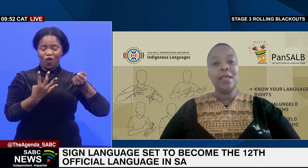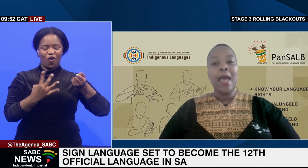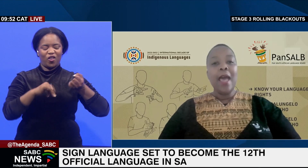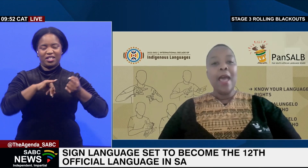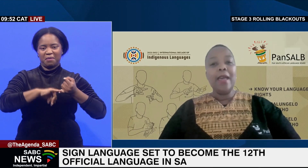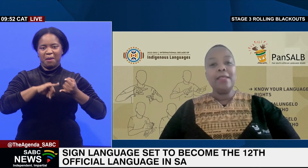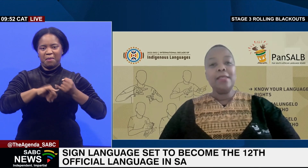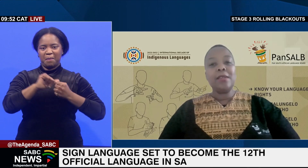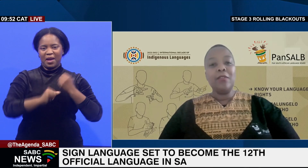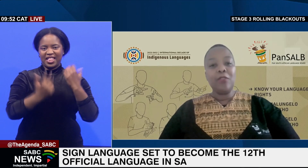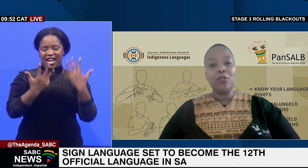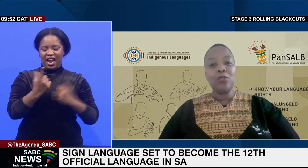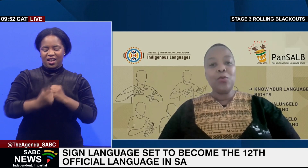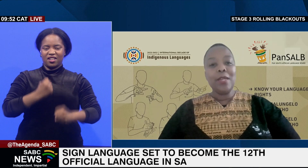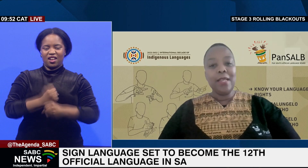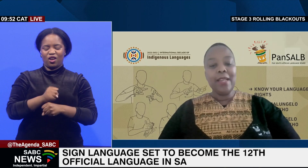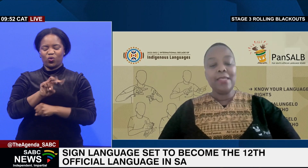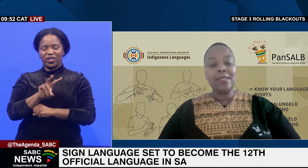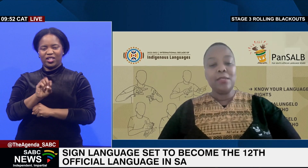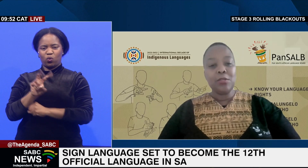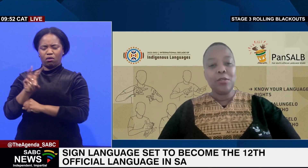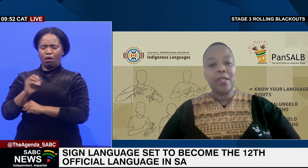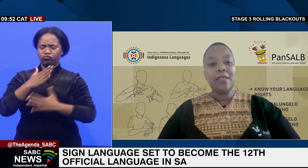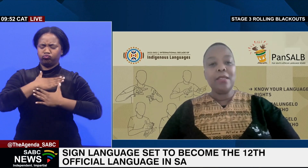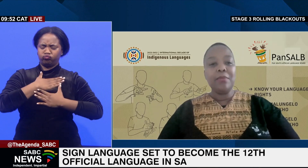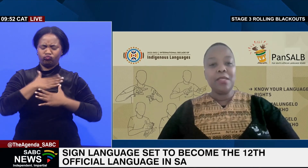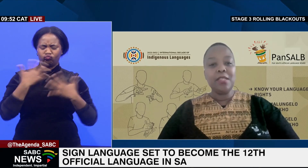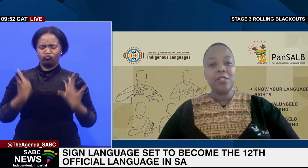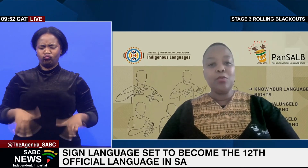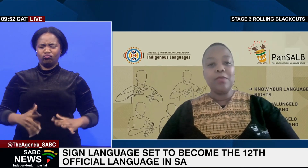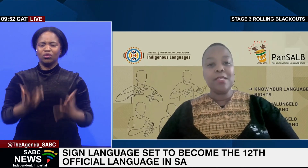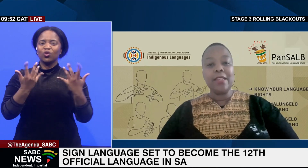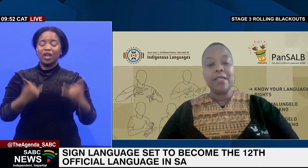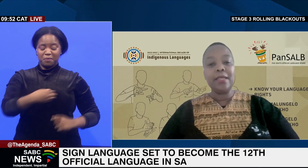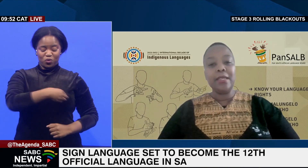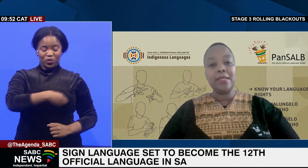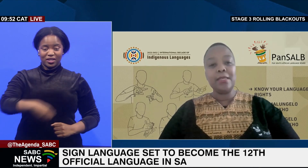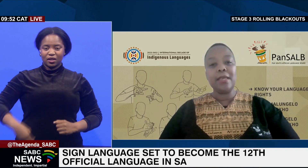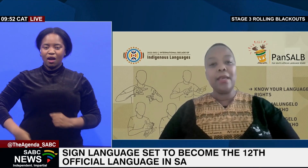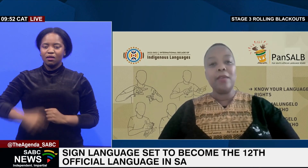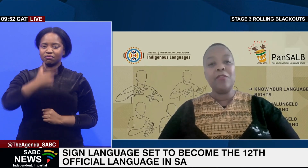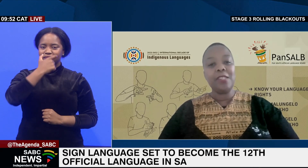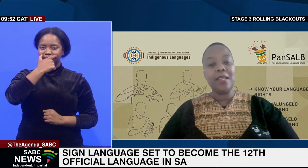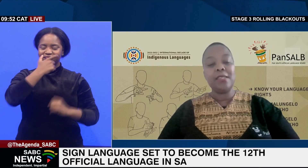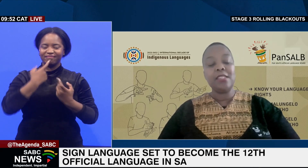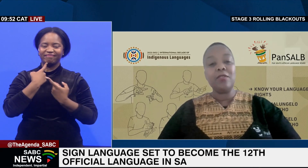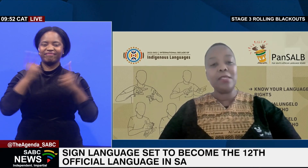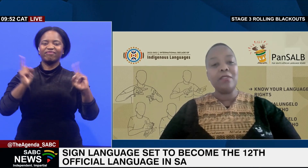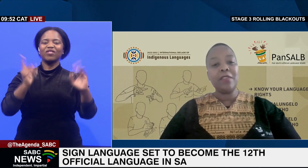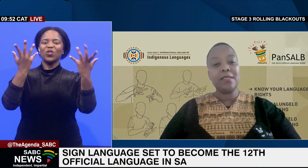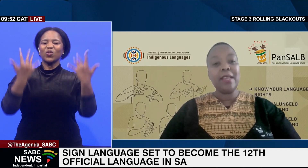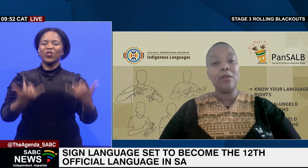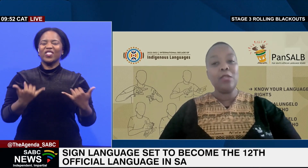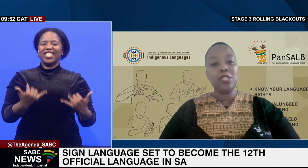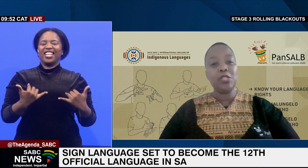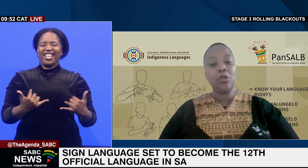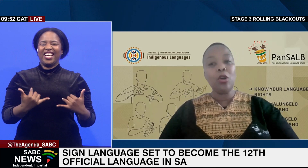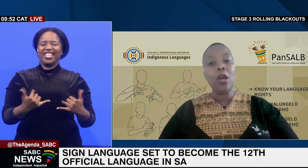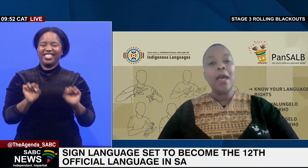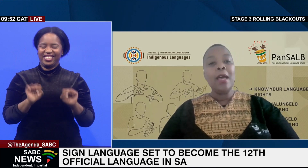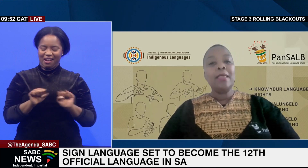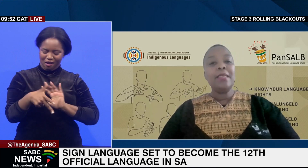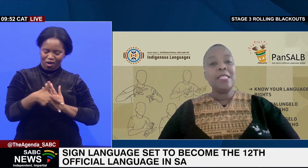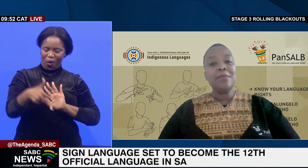2020. And of course, we are delighted today that the President will be signing this officialization of the South African Sign Language into